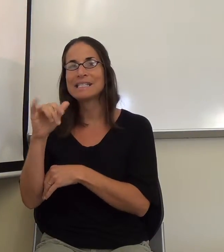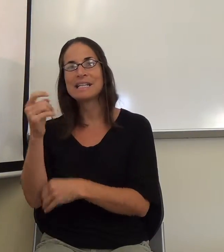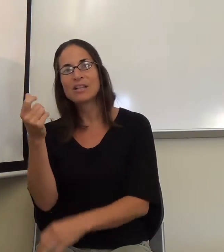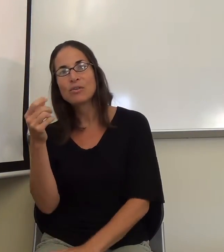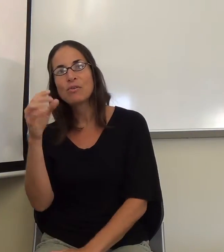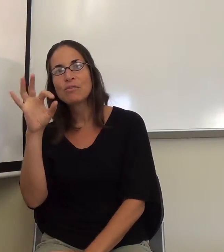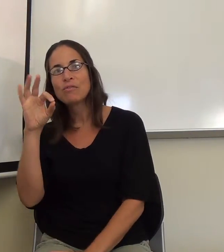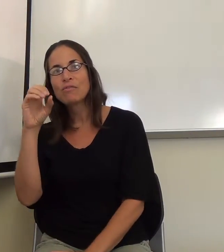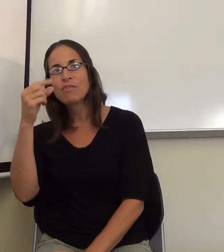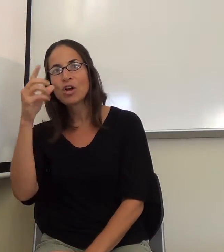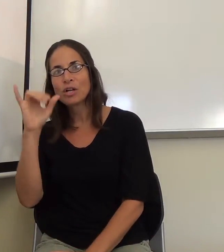were not clear.